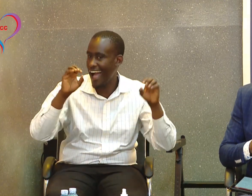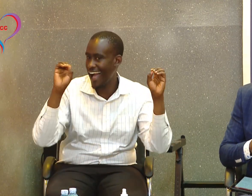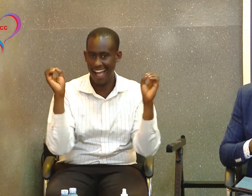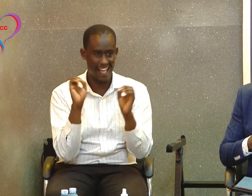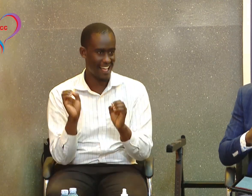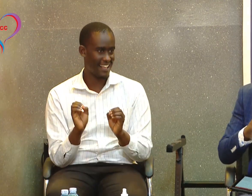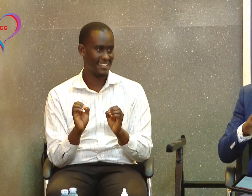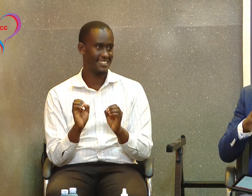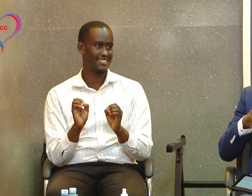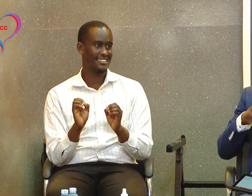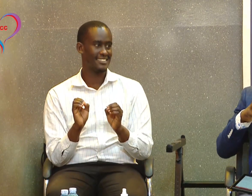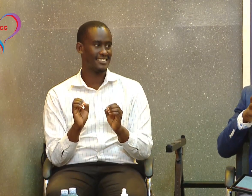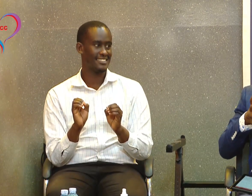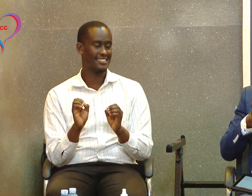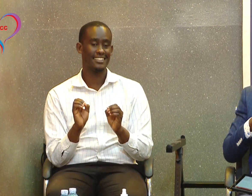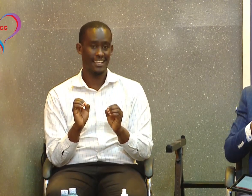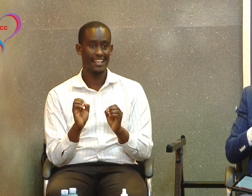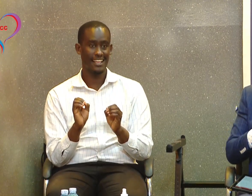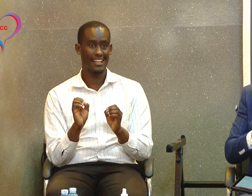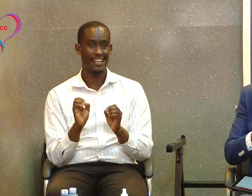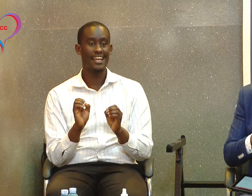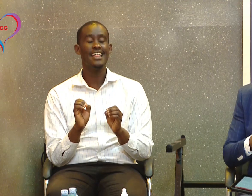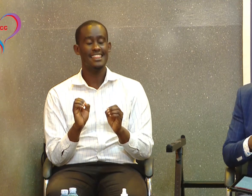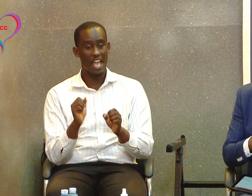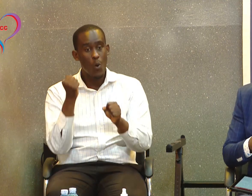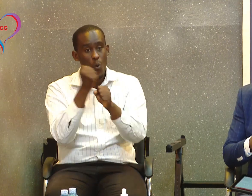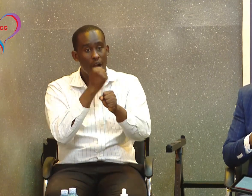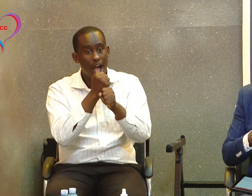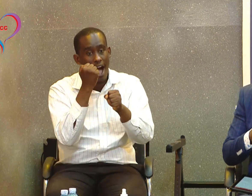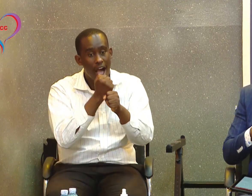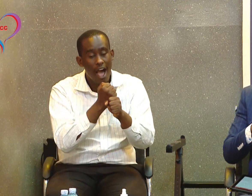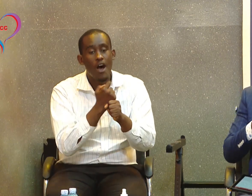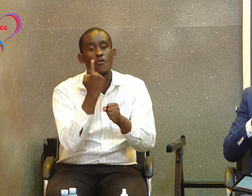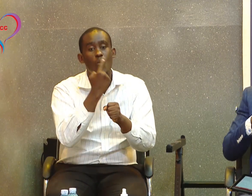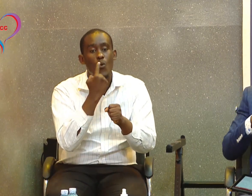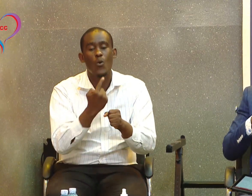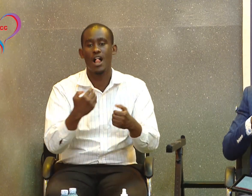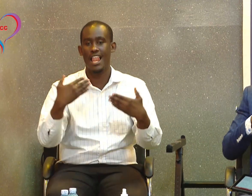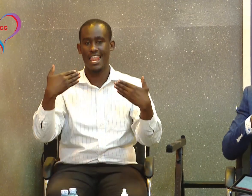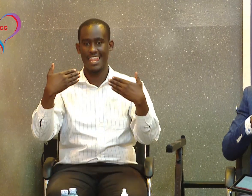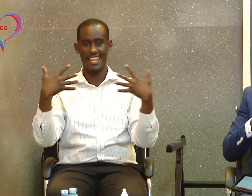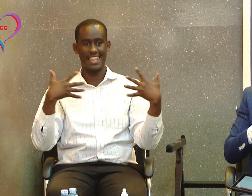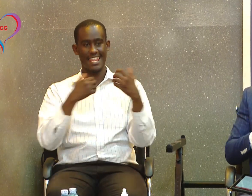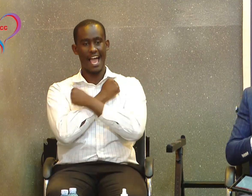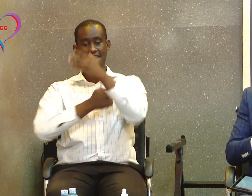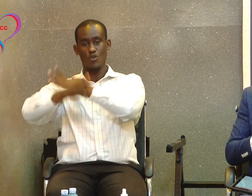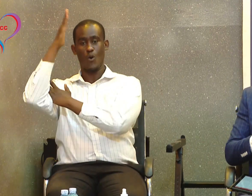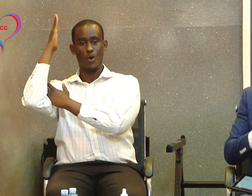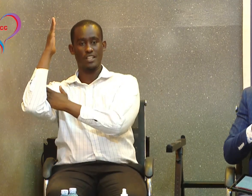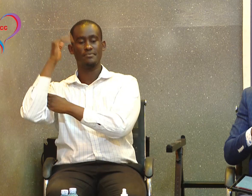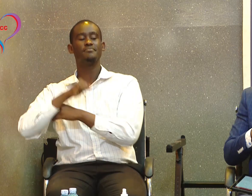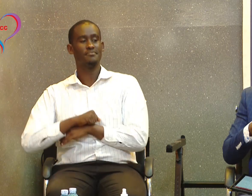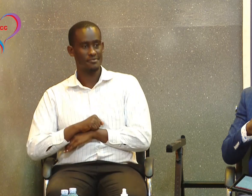kulwa fefena. They work for only those who love God. Naye bikola kulwa boboka abagala Katonda. And are